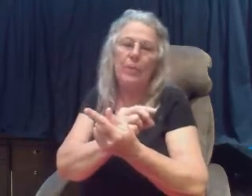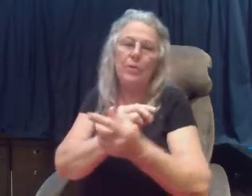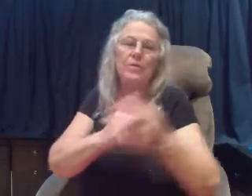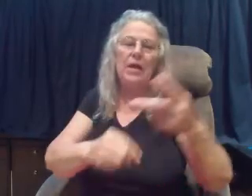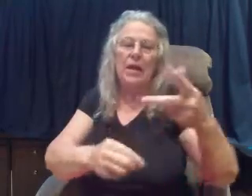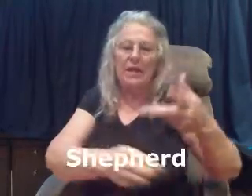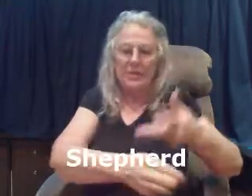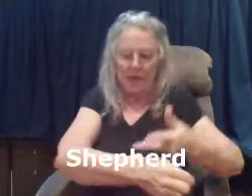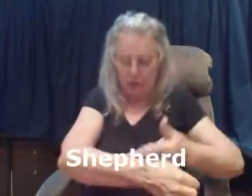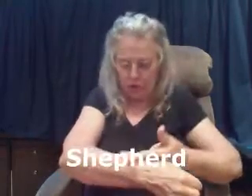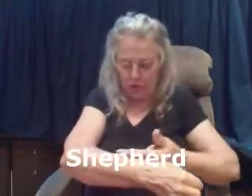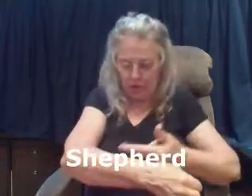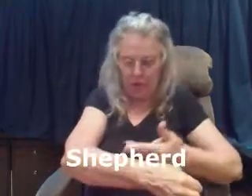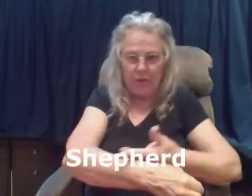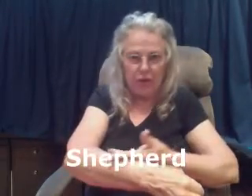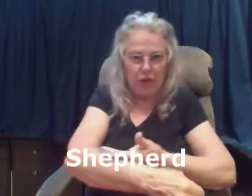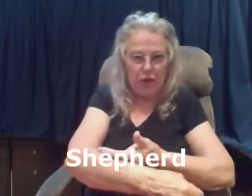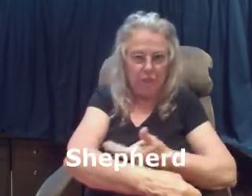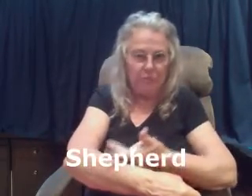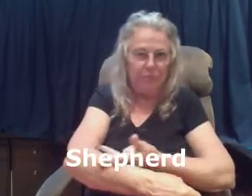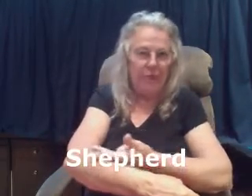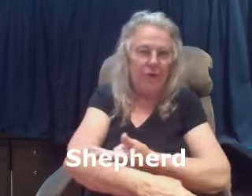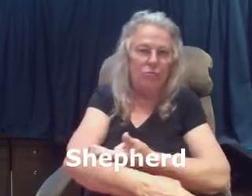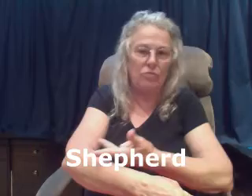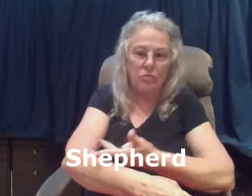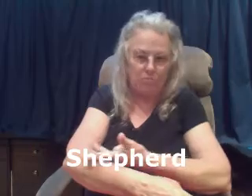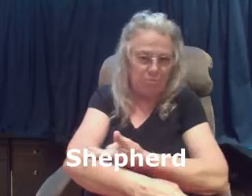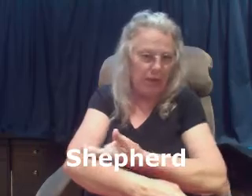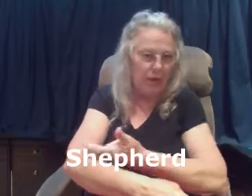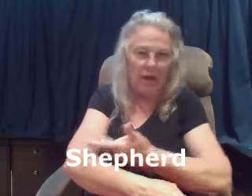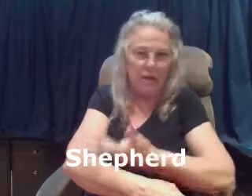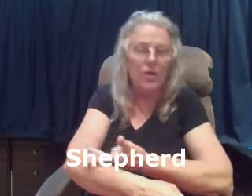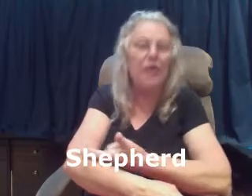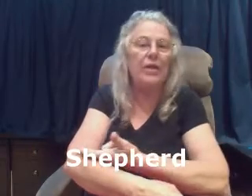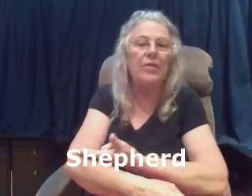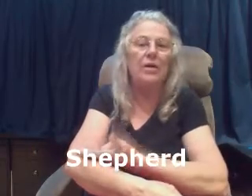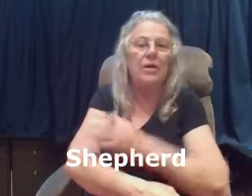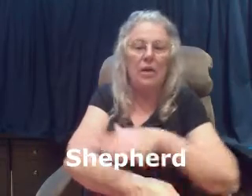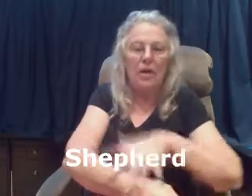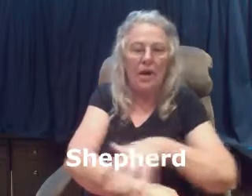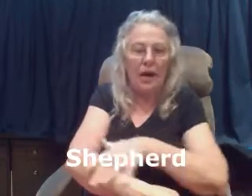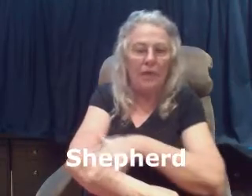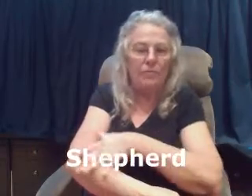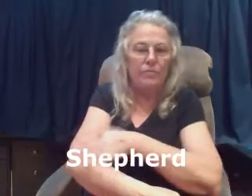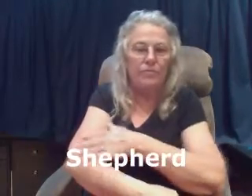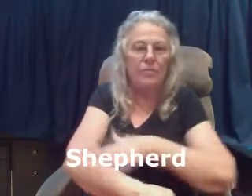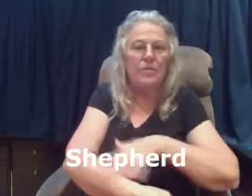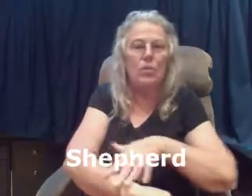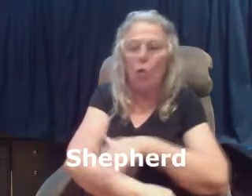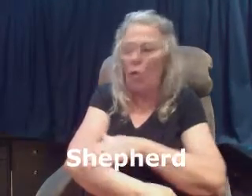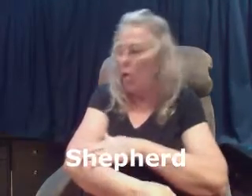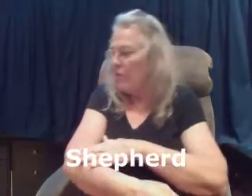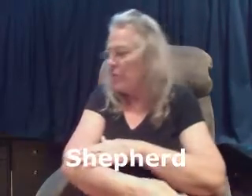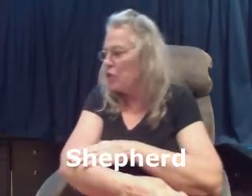Shepherds, it's like you're shearing the sheep, and you just like you're cutting the wool off the